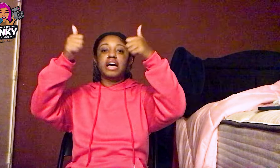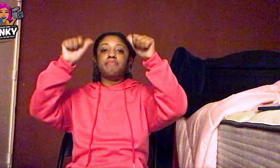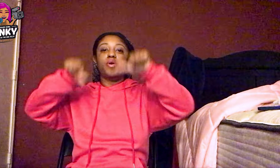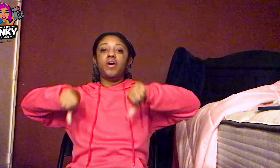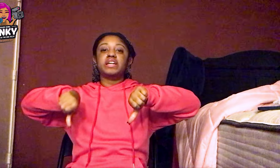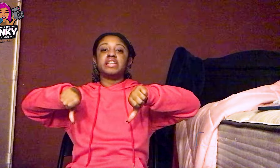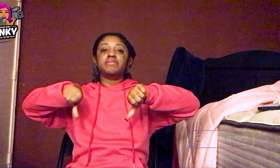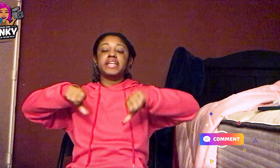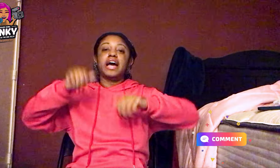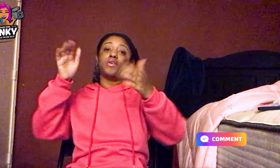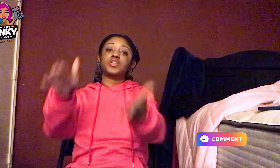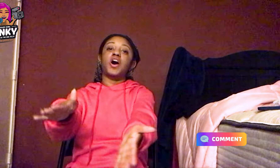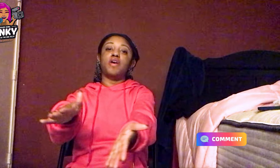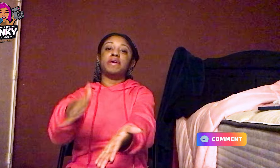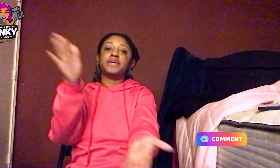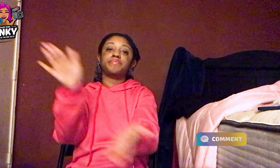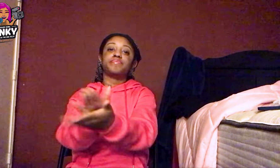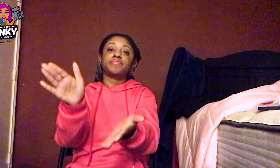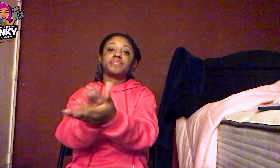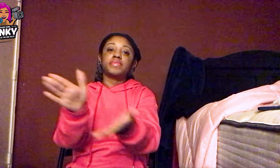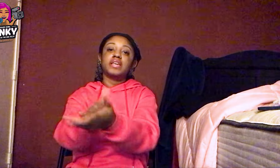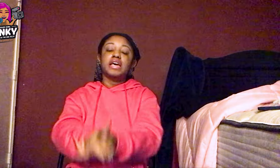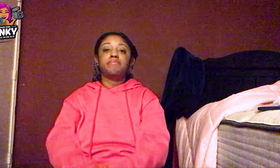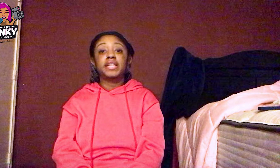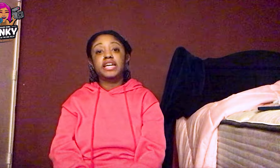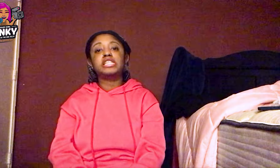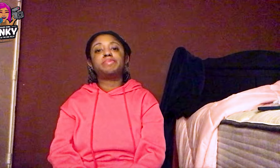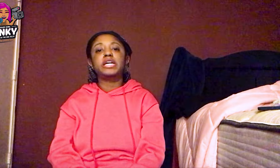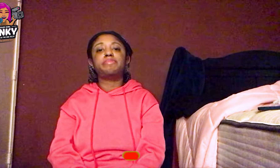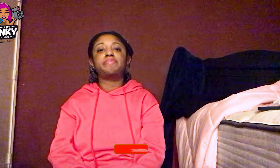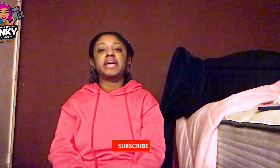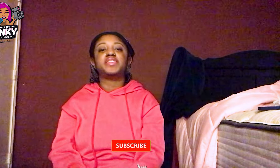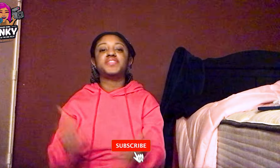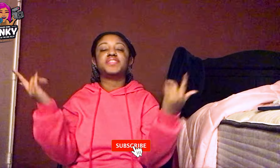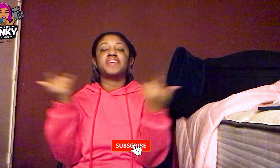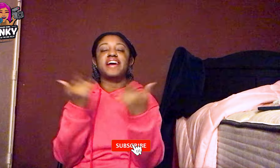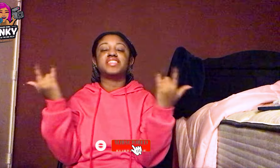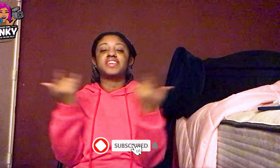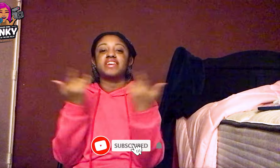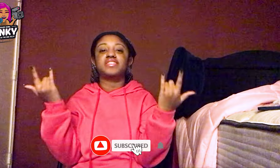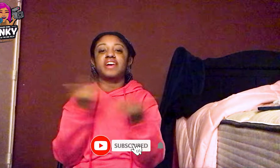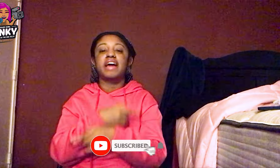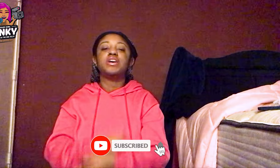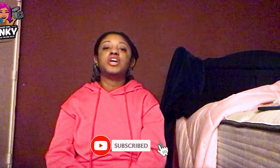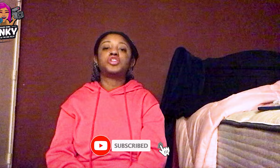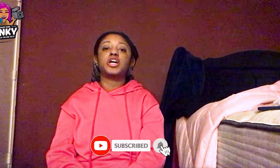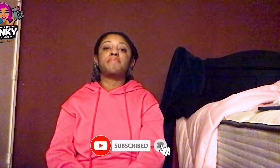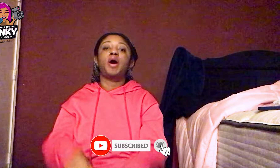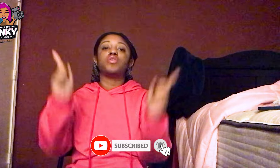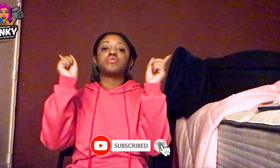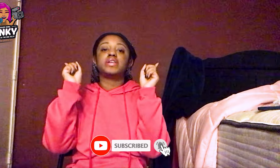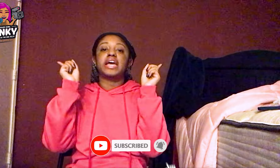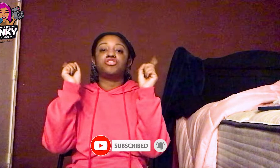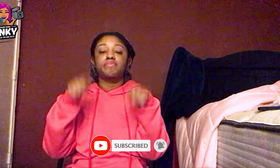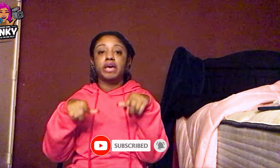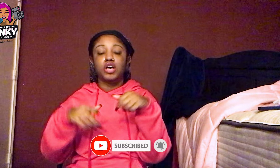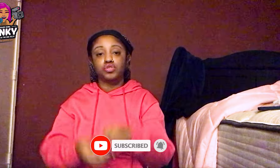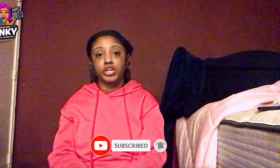up or thumbs down, comment. Please, Pink Panthers, subscribe. Turn your post notification bell so you